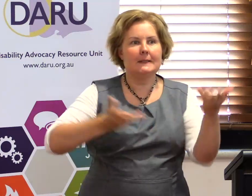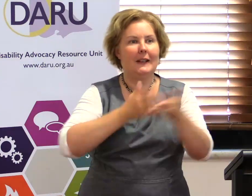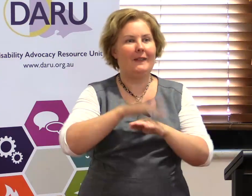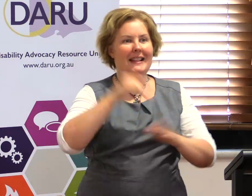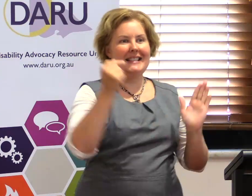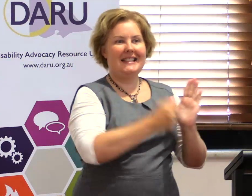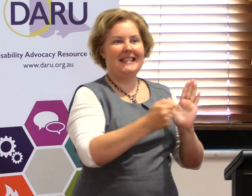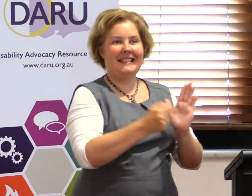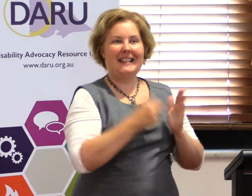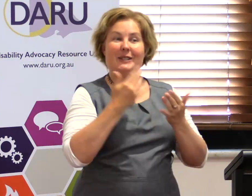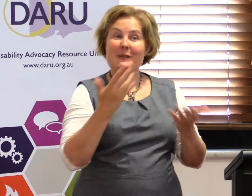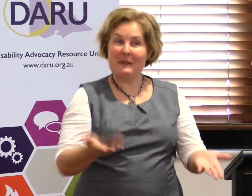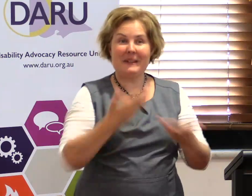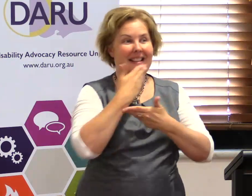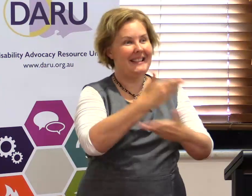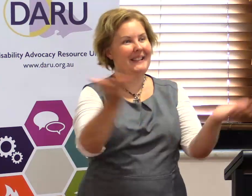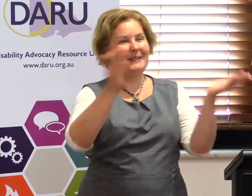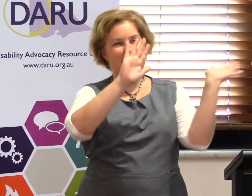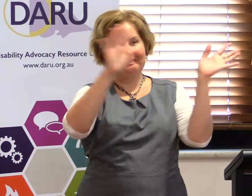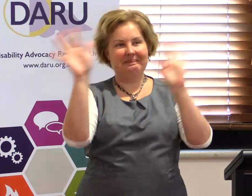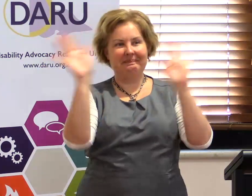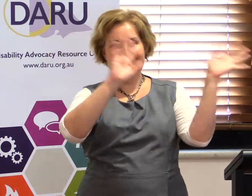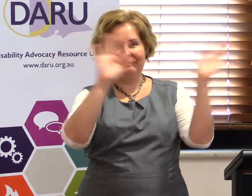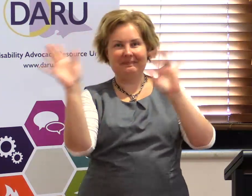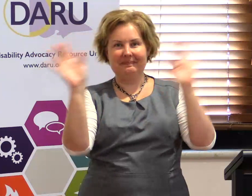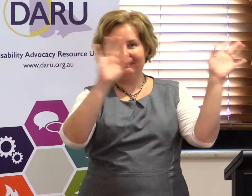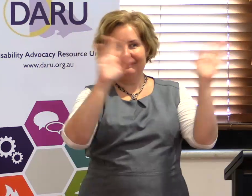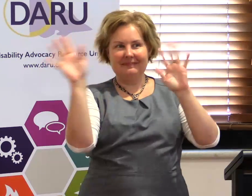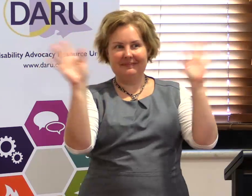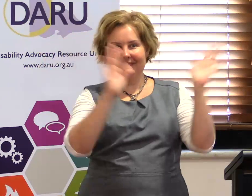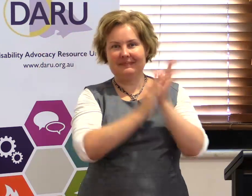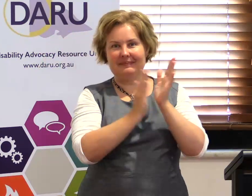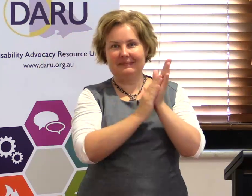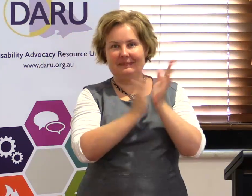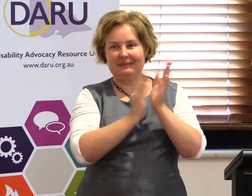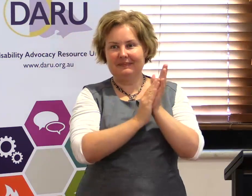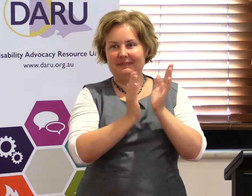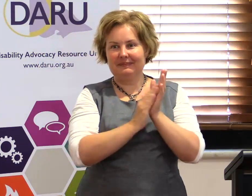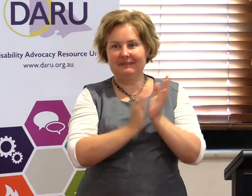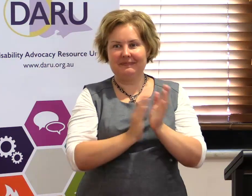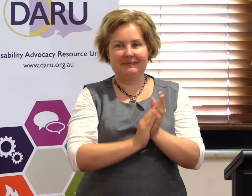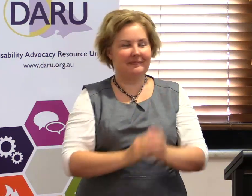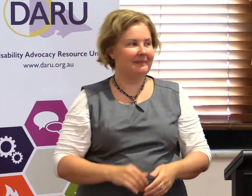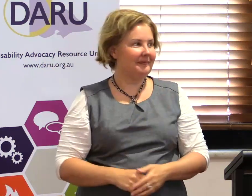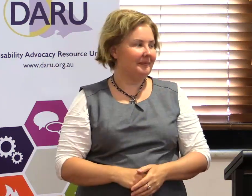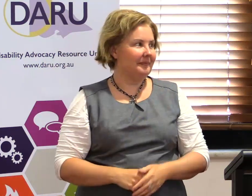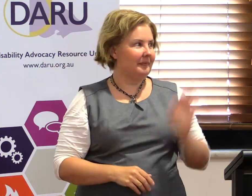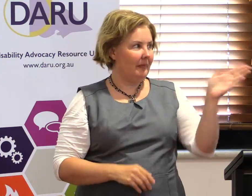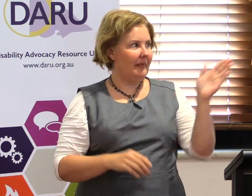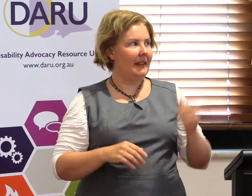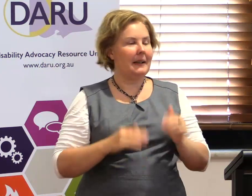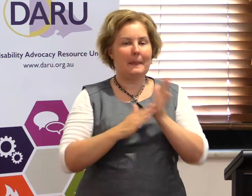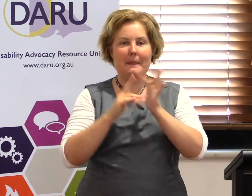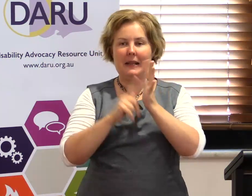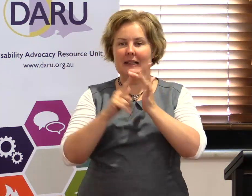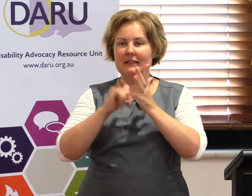So thank you very much. Thank you very much, Scott. I think we all appreciated this.